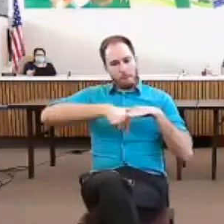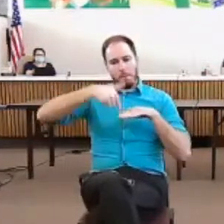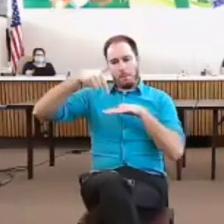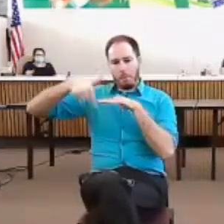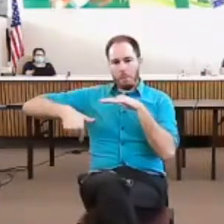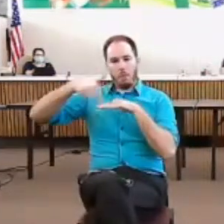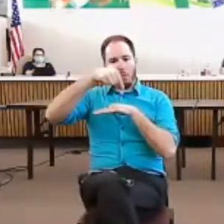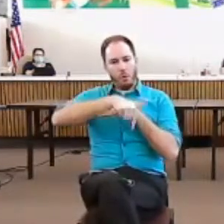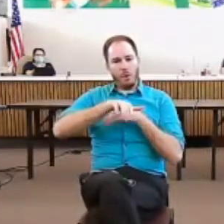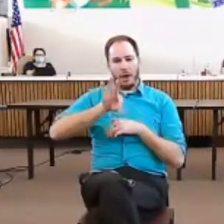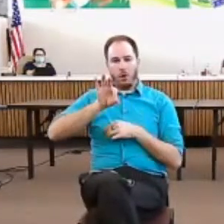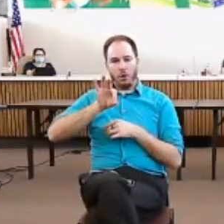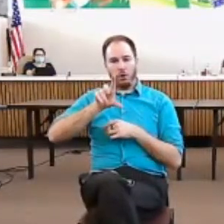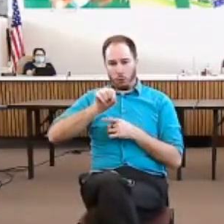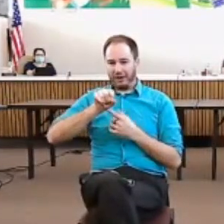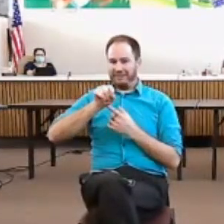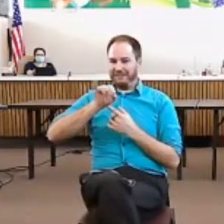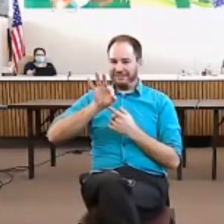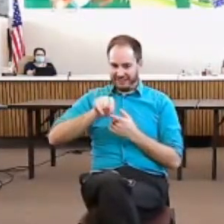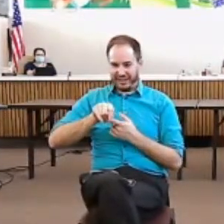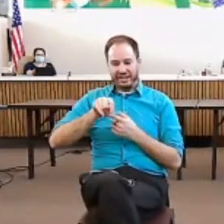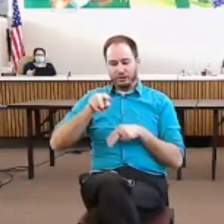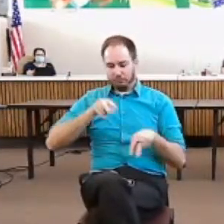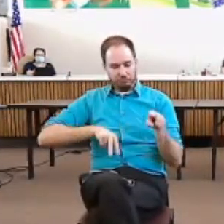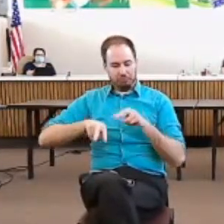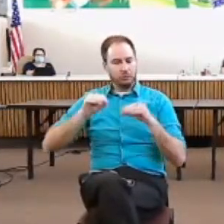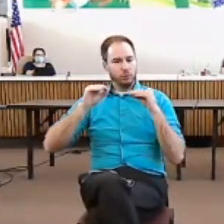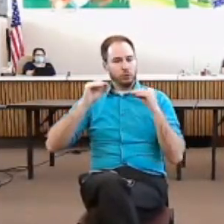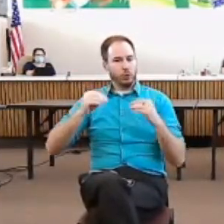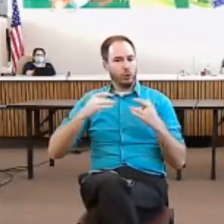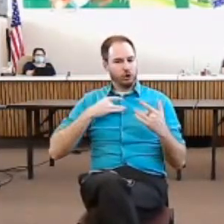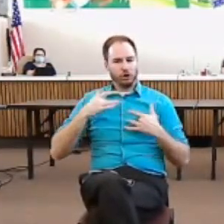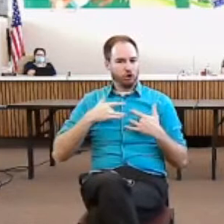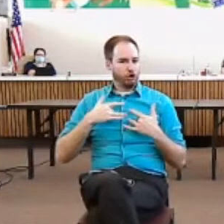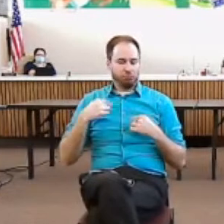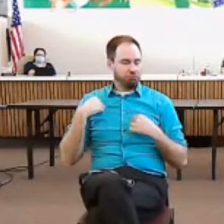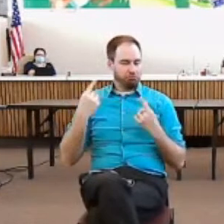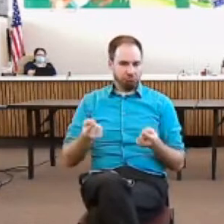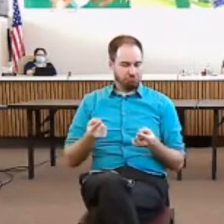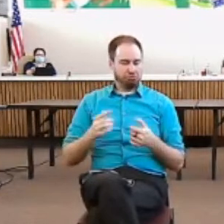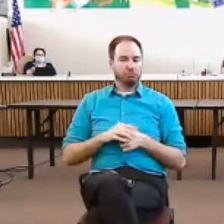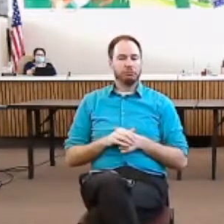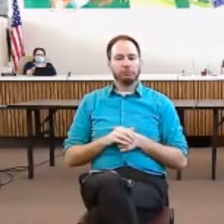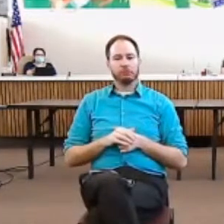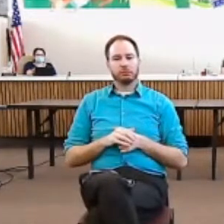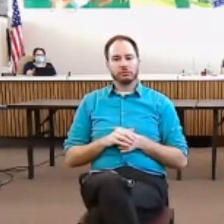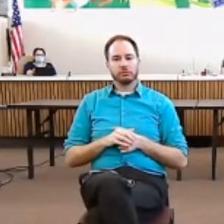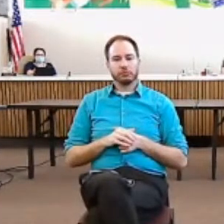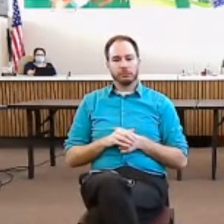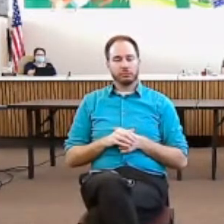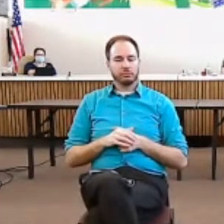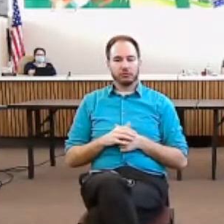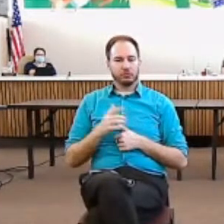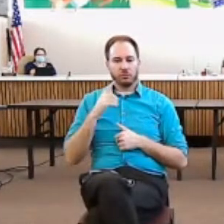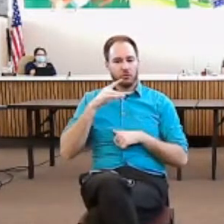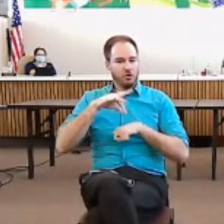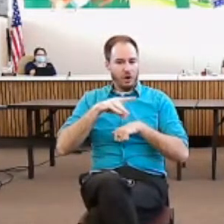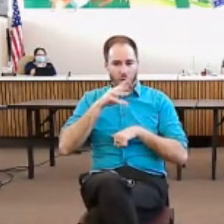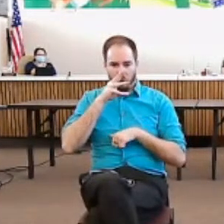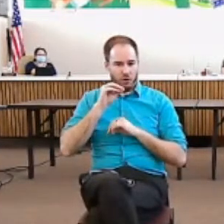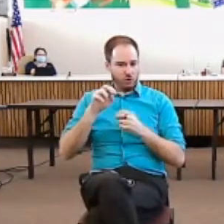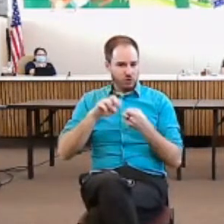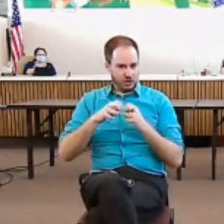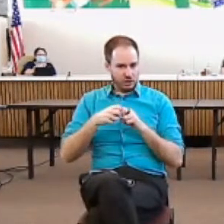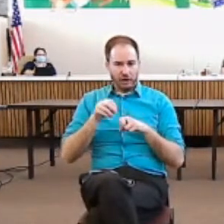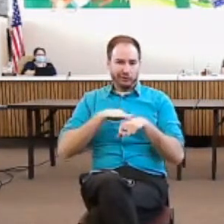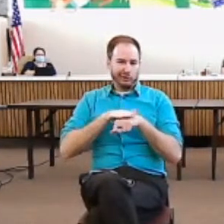approximately 20 feet and don't find anything of concern whatsoever. So I don't think groundwater will become an issue,